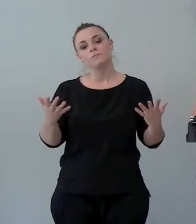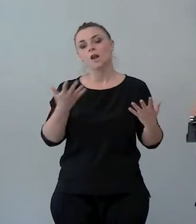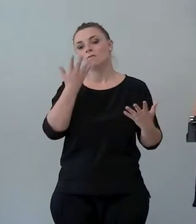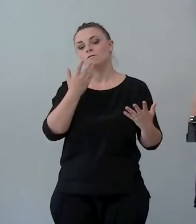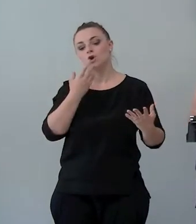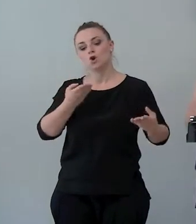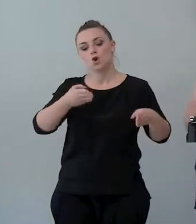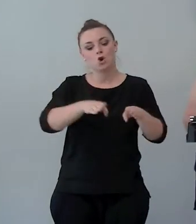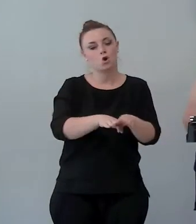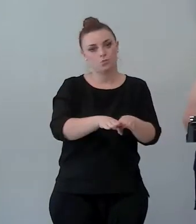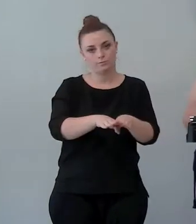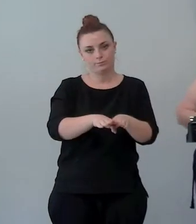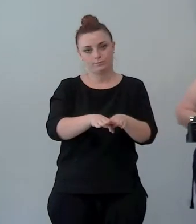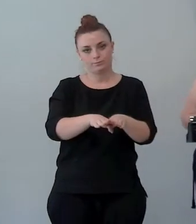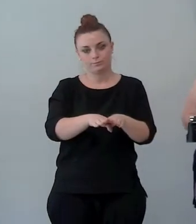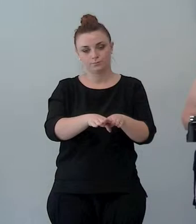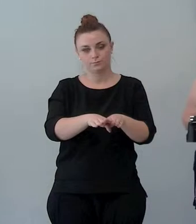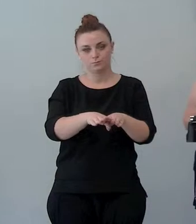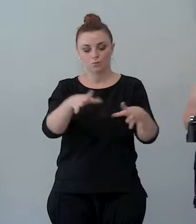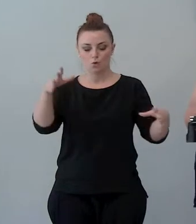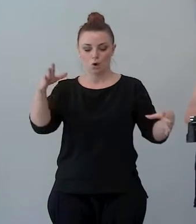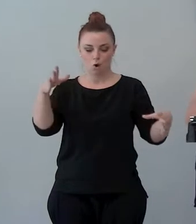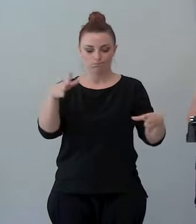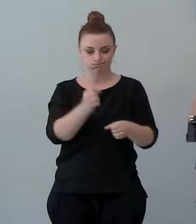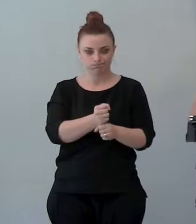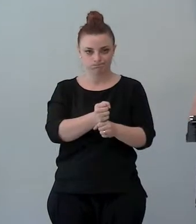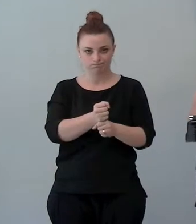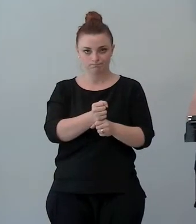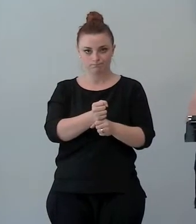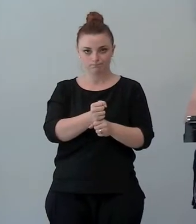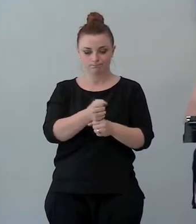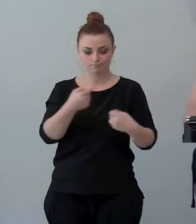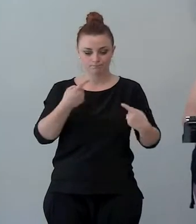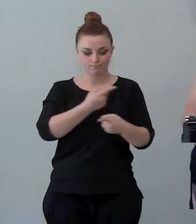conclusione oggi, so to wrap things up, vi invito di